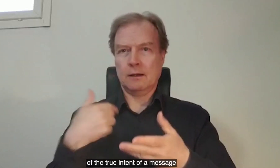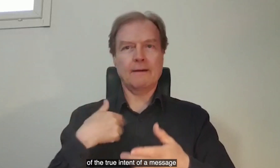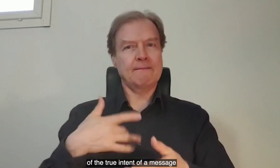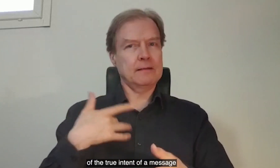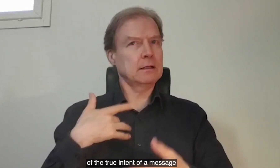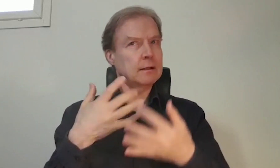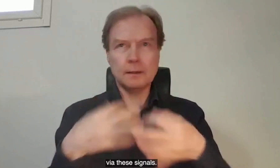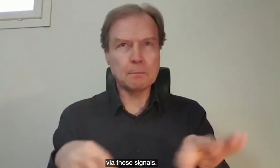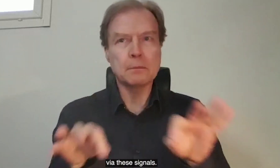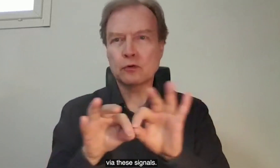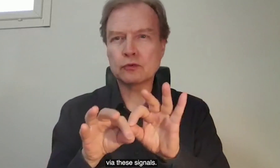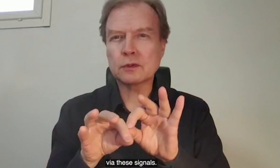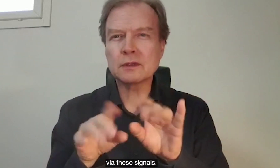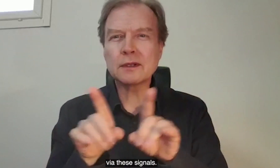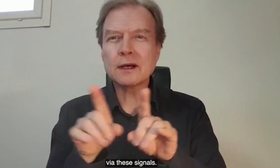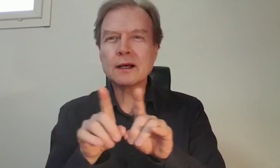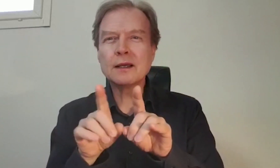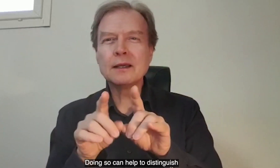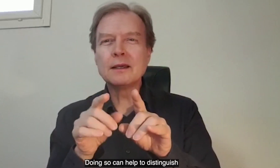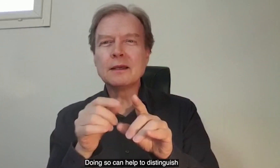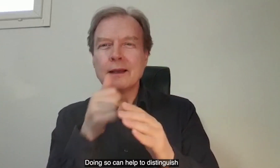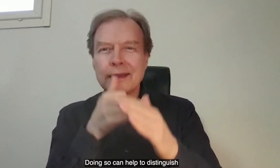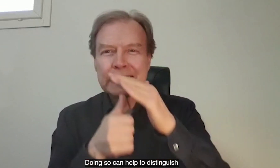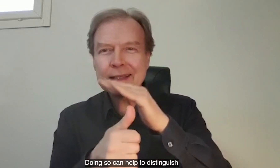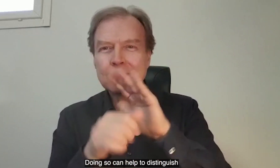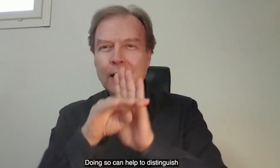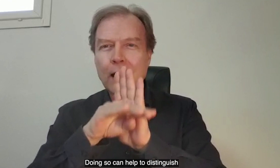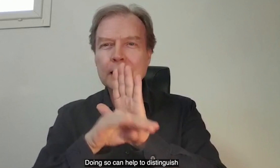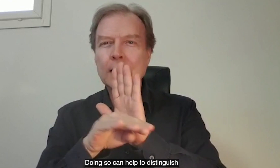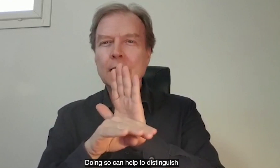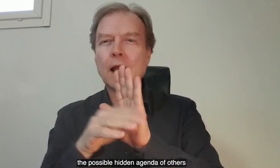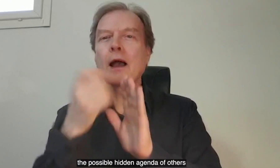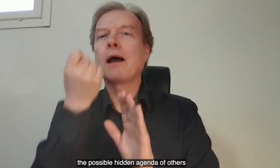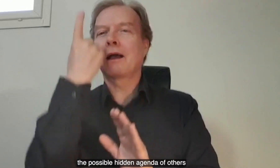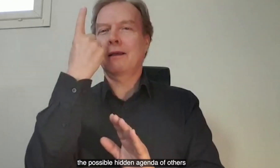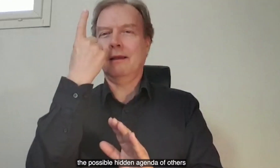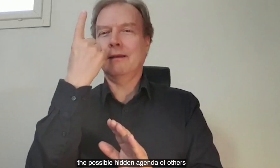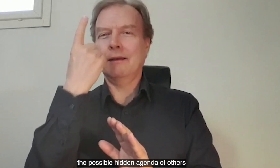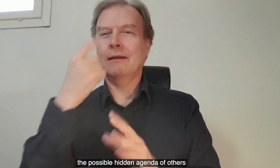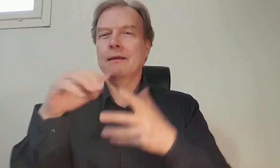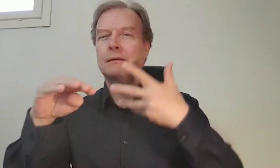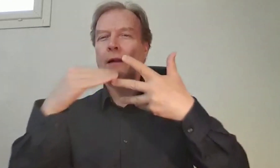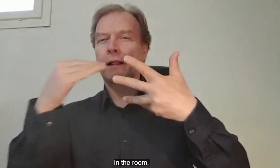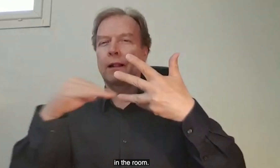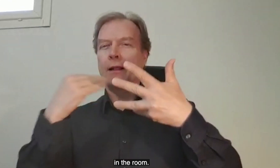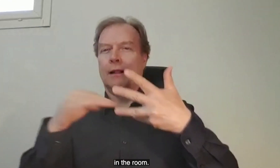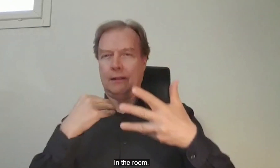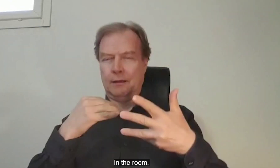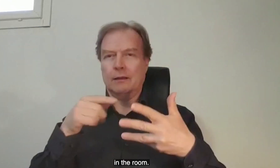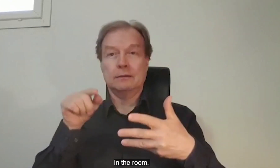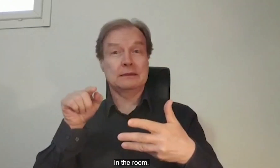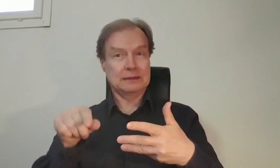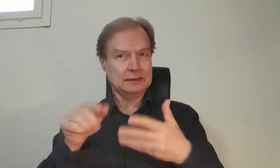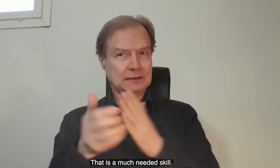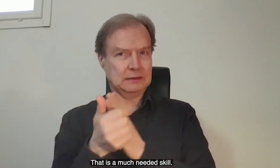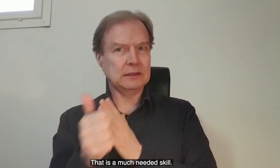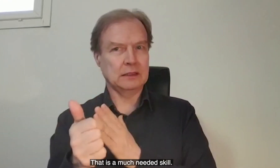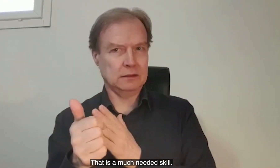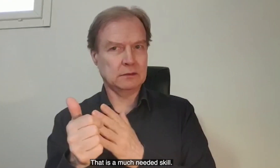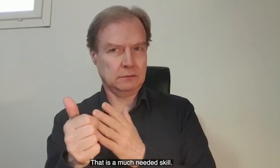is essential to be informed of the true intent of a message via these signals. Doing so can help to distinguish the possible